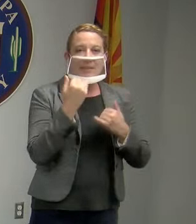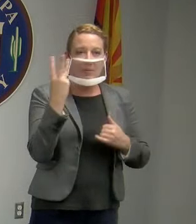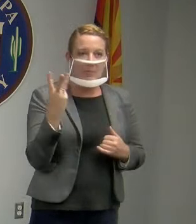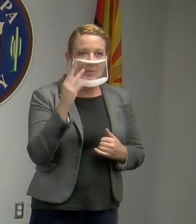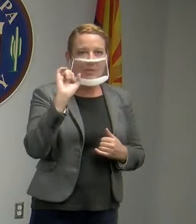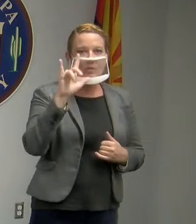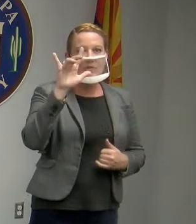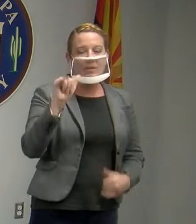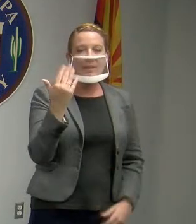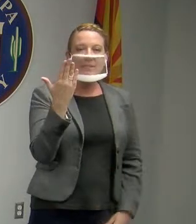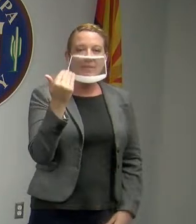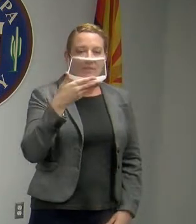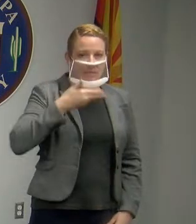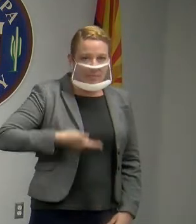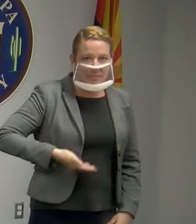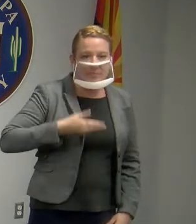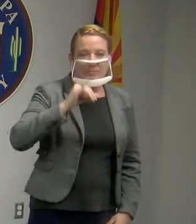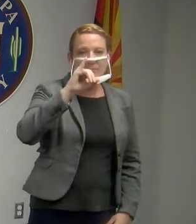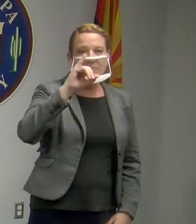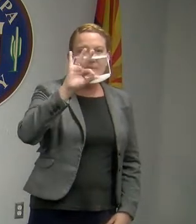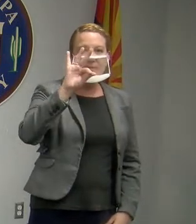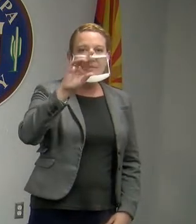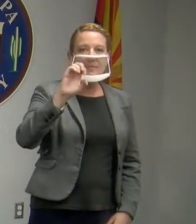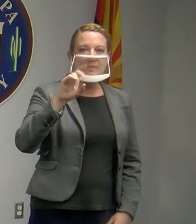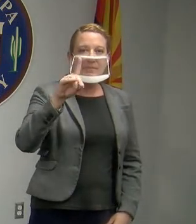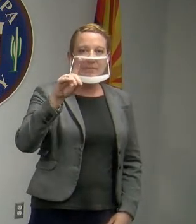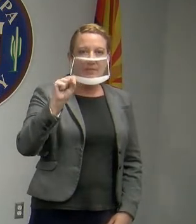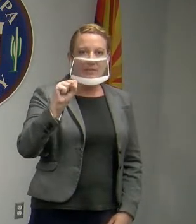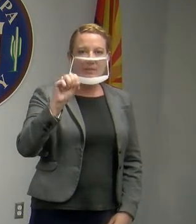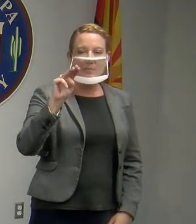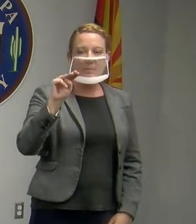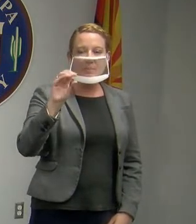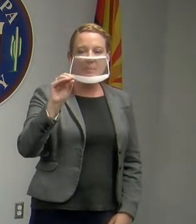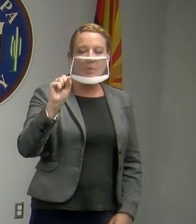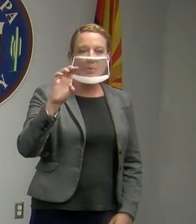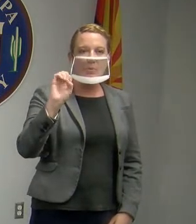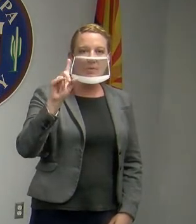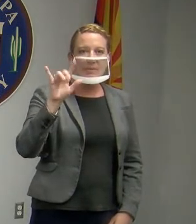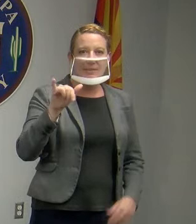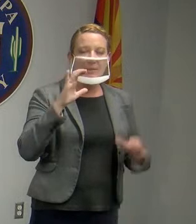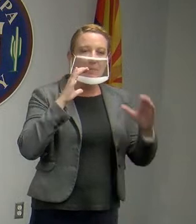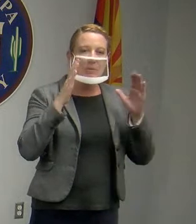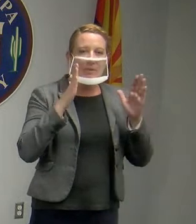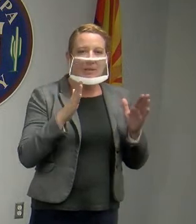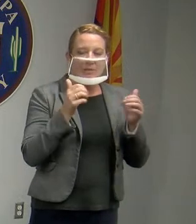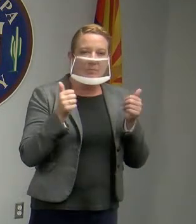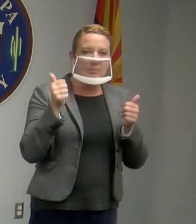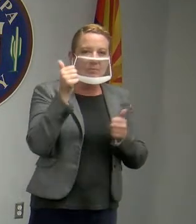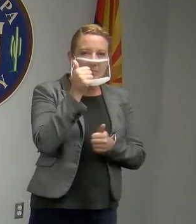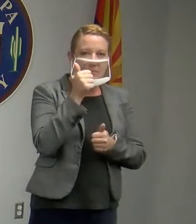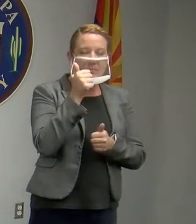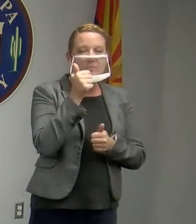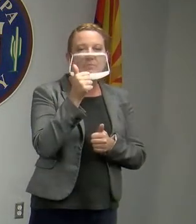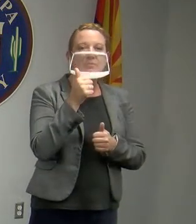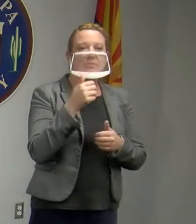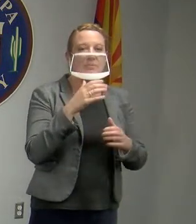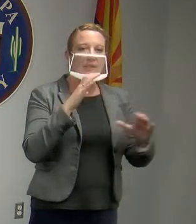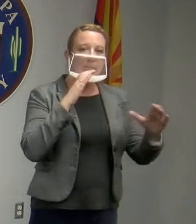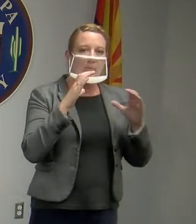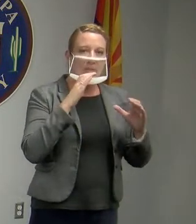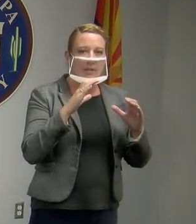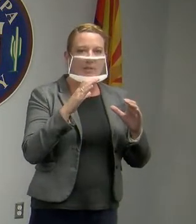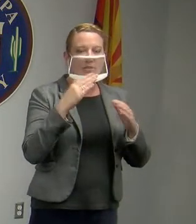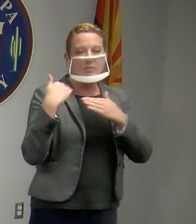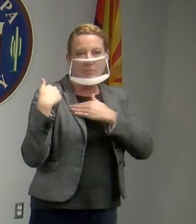15th. My name is Fields Mosley. I'm the Communications Director for Maricopa County, also the lead Public Information Officer during this